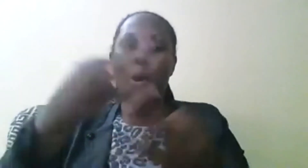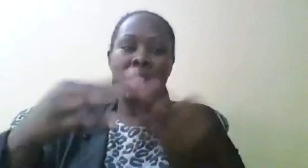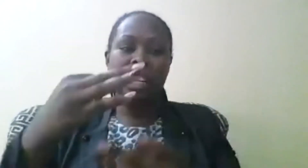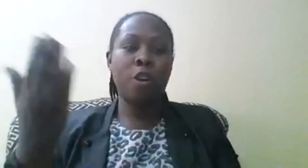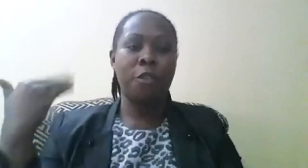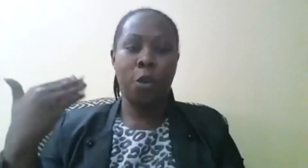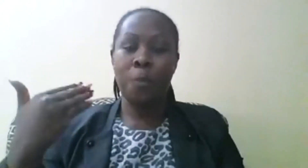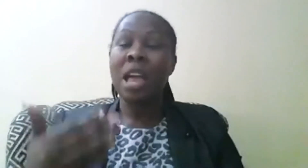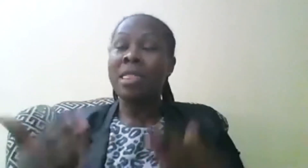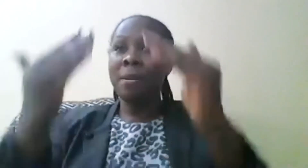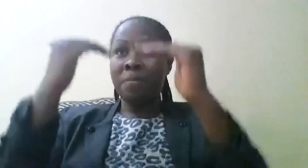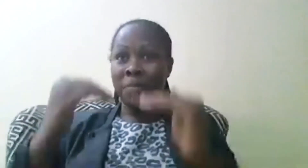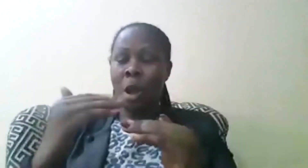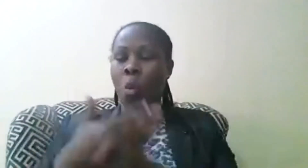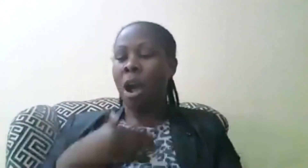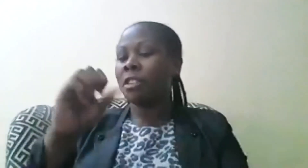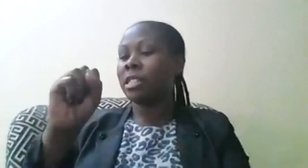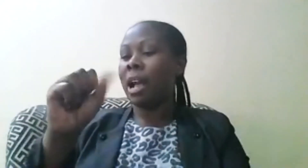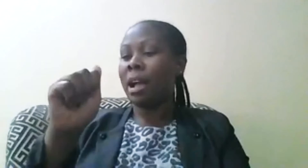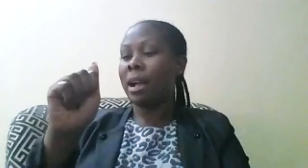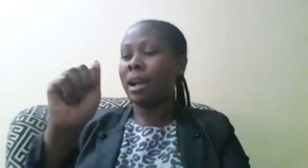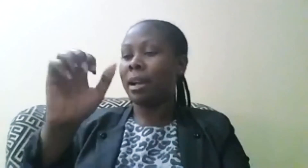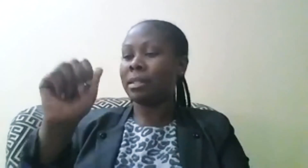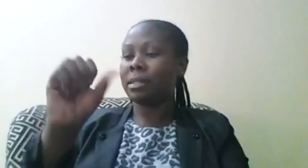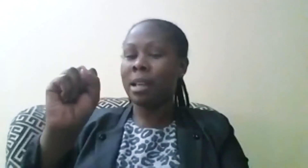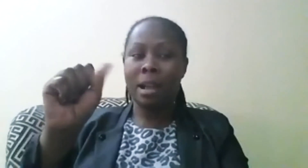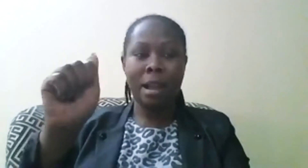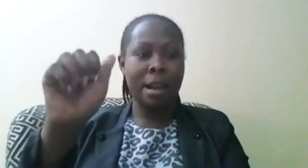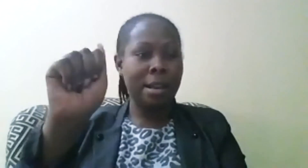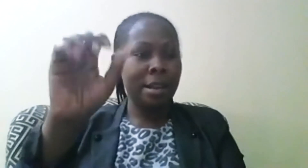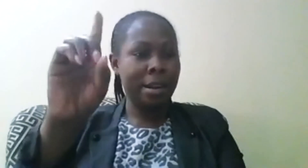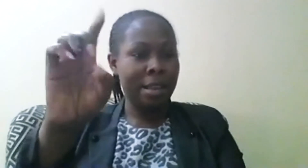Mandela Washington Fellow.